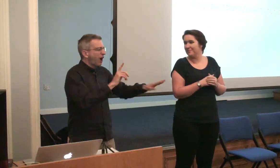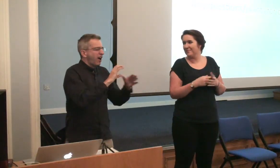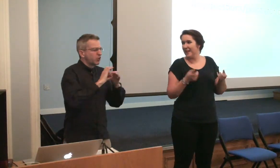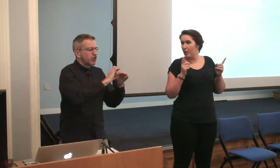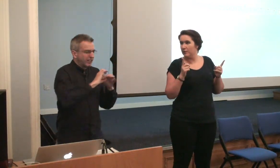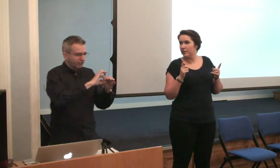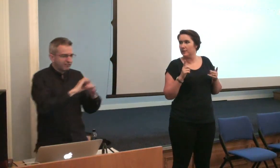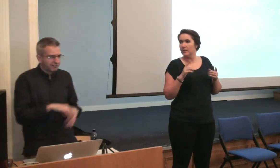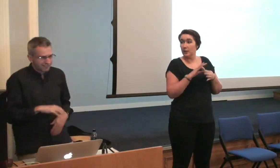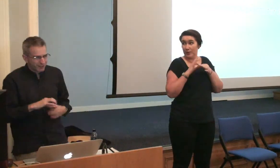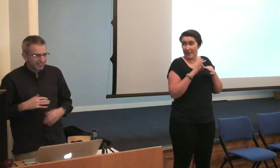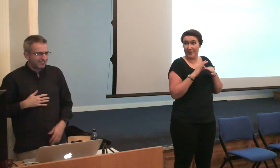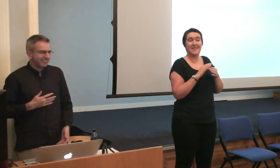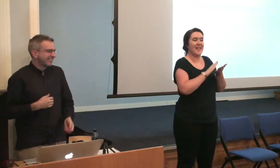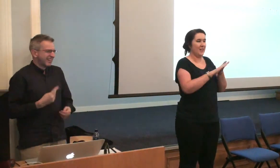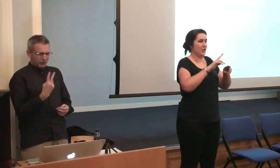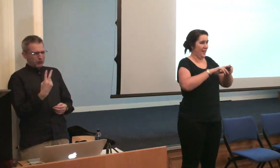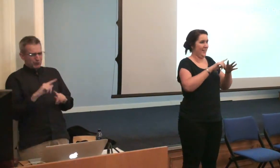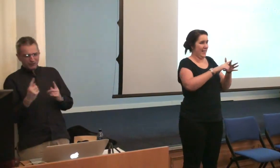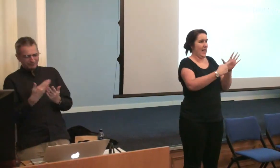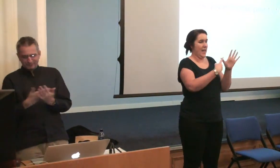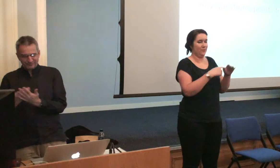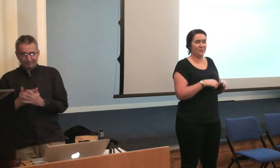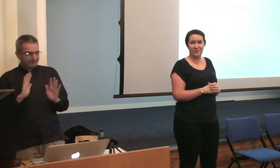No. Hang on a second. Association, not act.